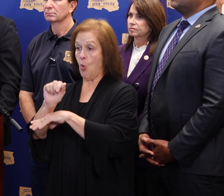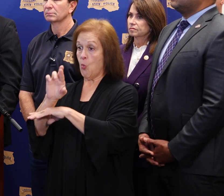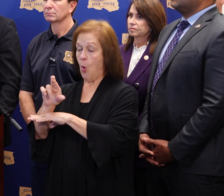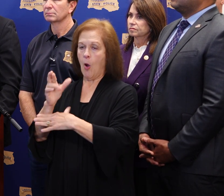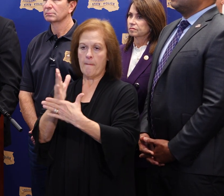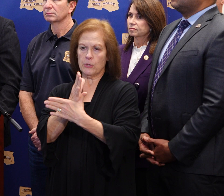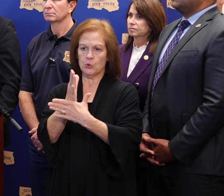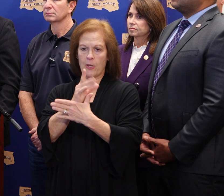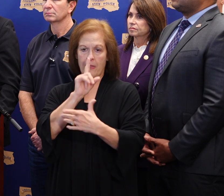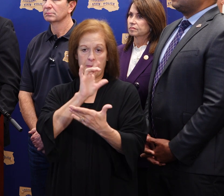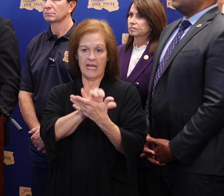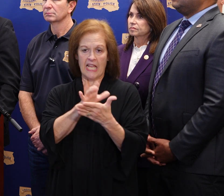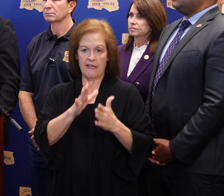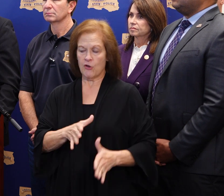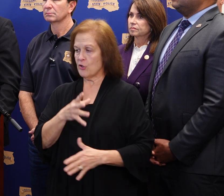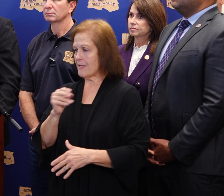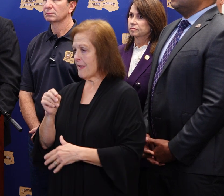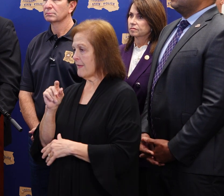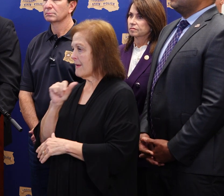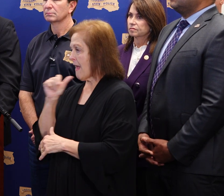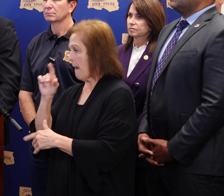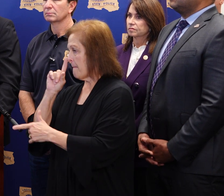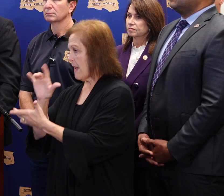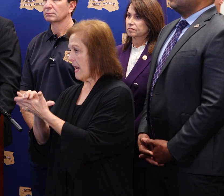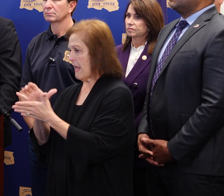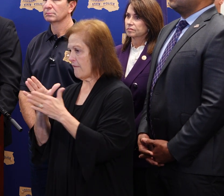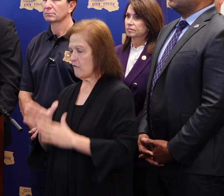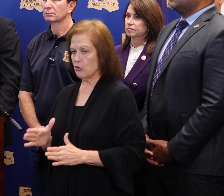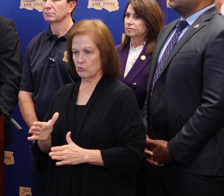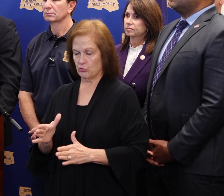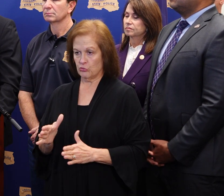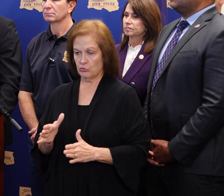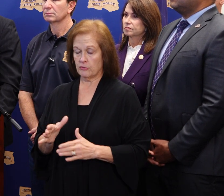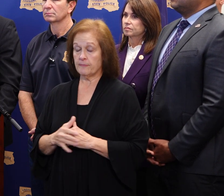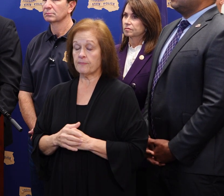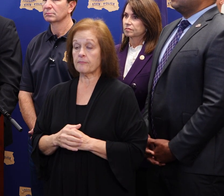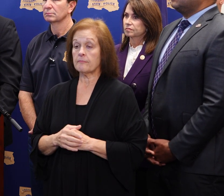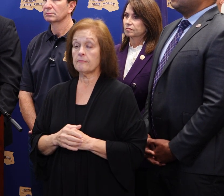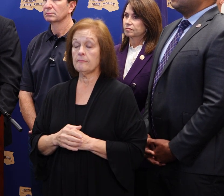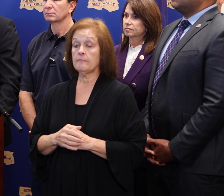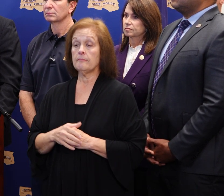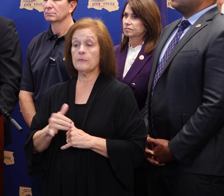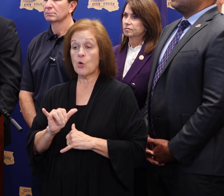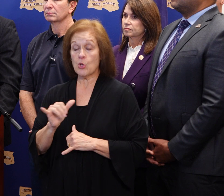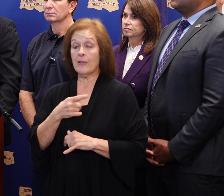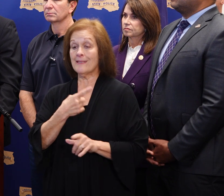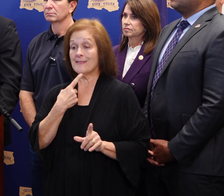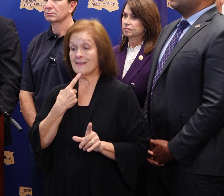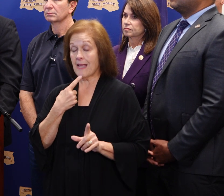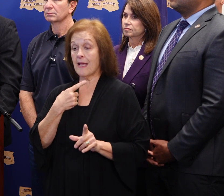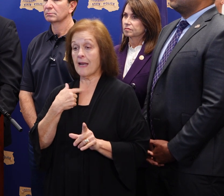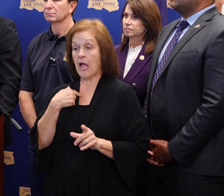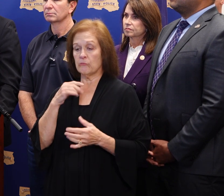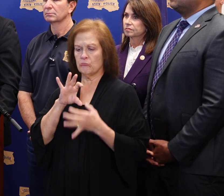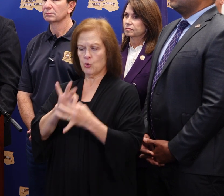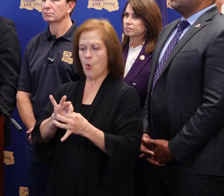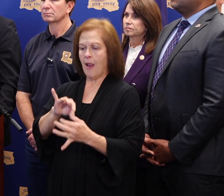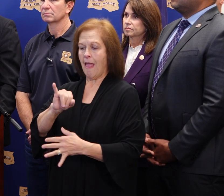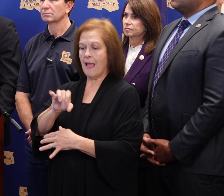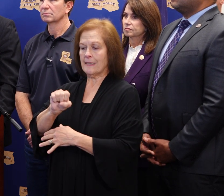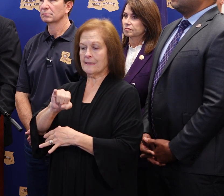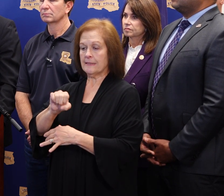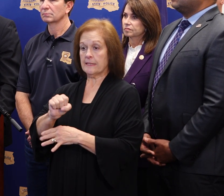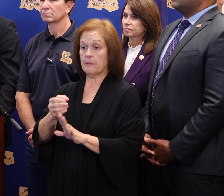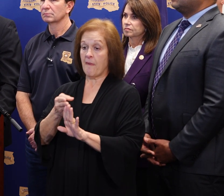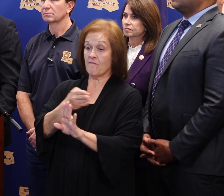the believers and the disbelievers, end quote. Additionally, he stated he had joined ISIS before